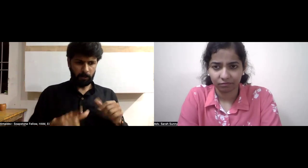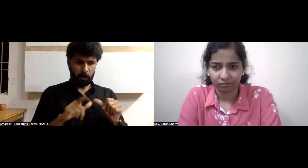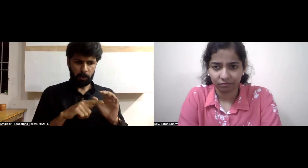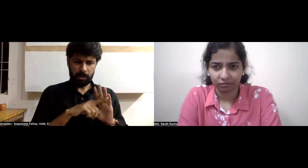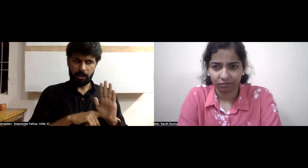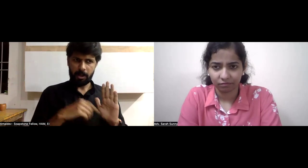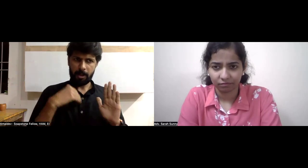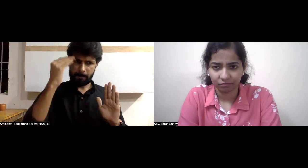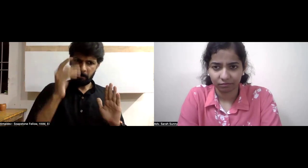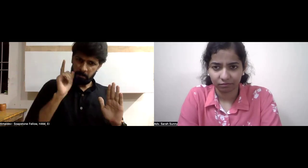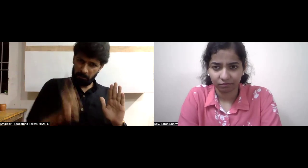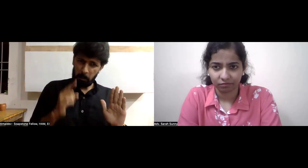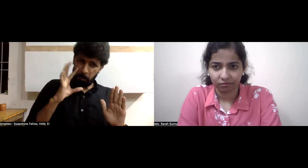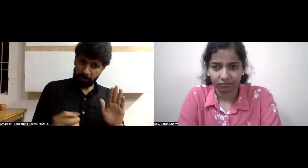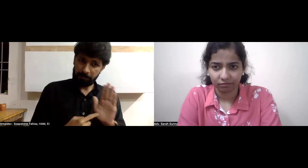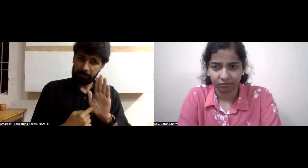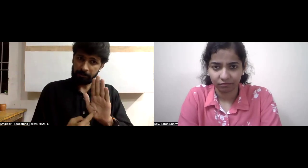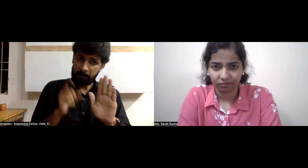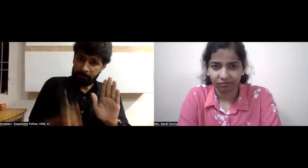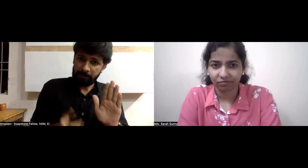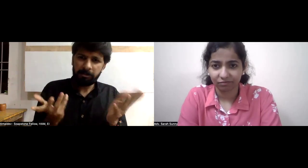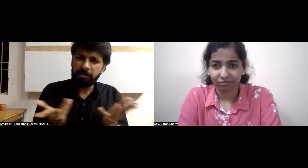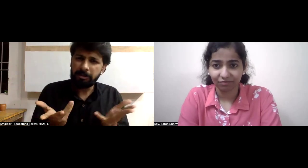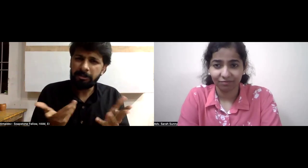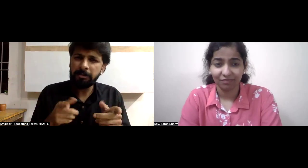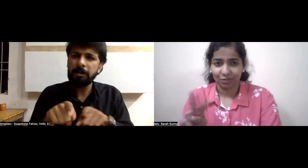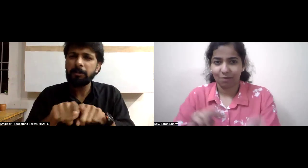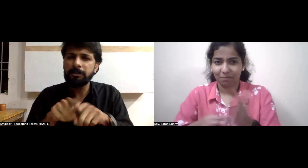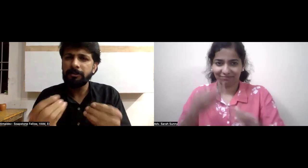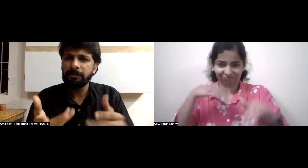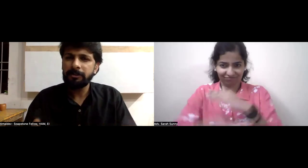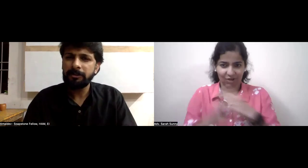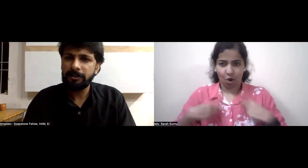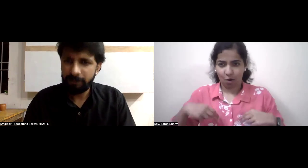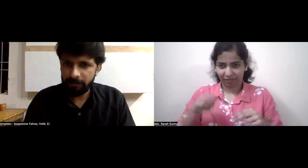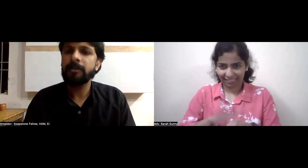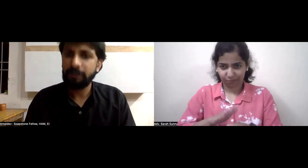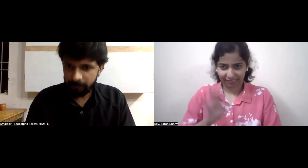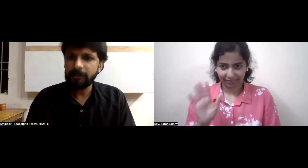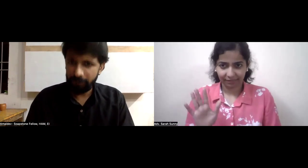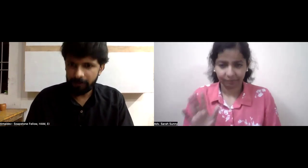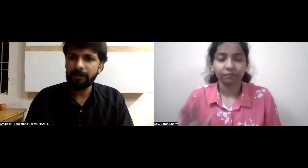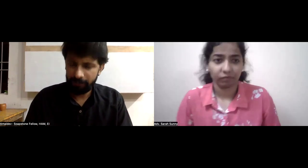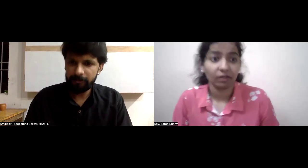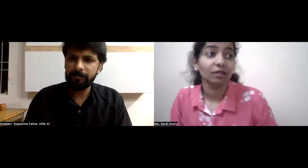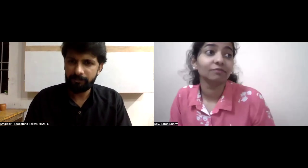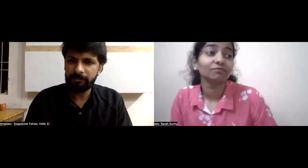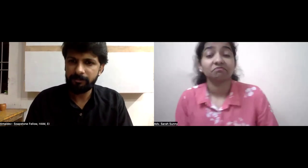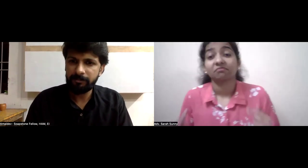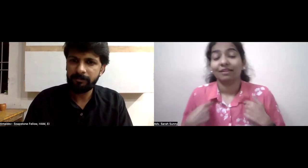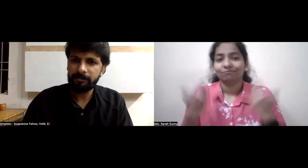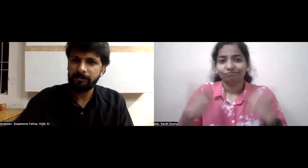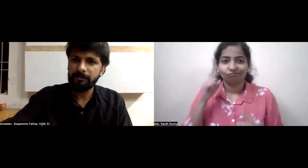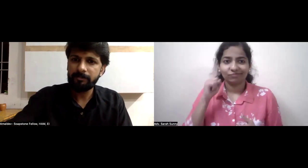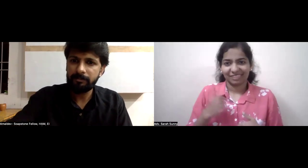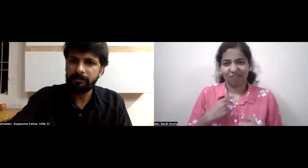society in general, is aware of many, legal aspects and laws and all that. What do you think about the deaf? Uh,